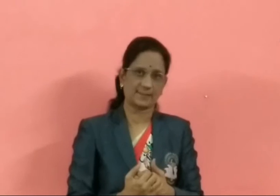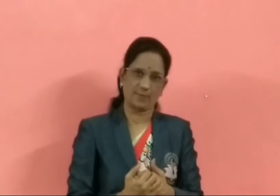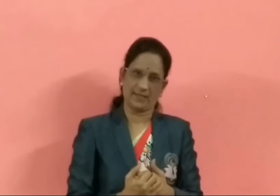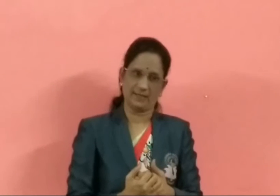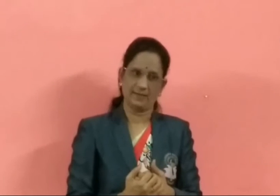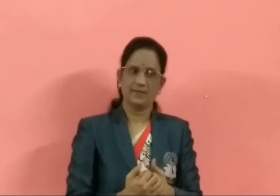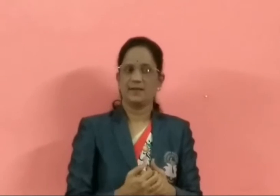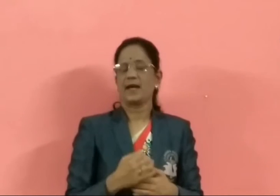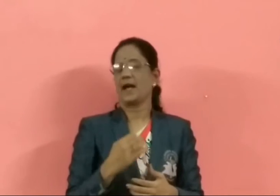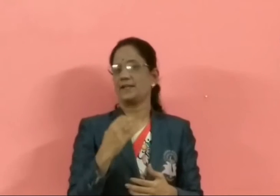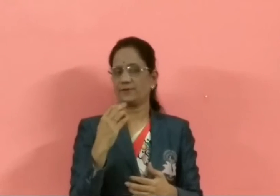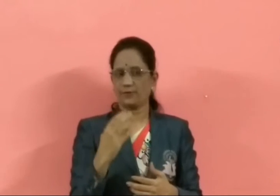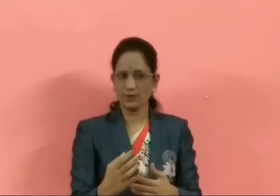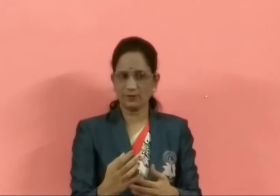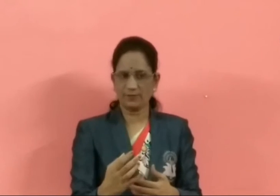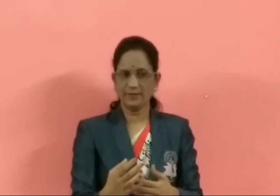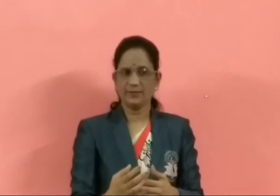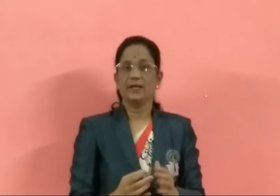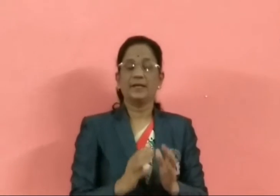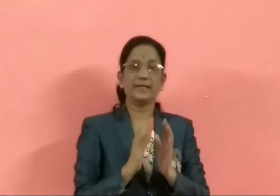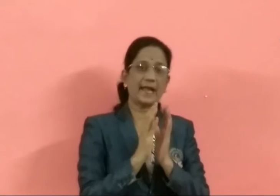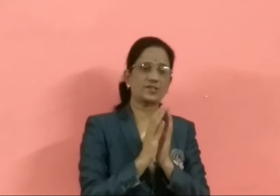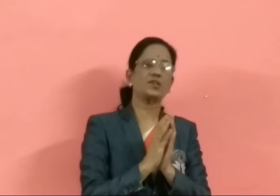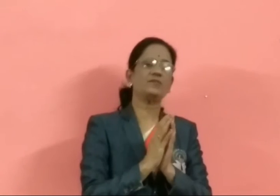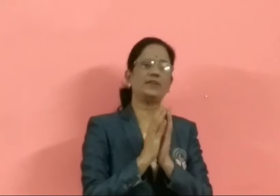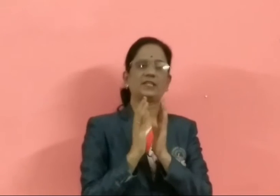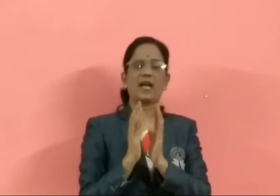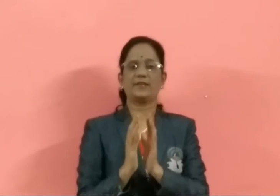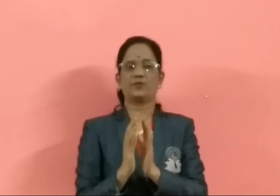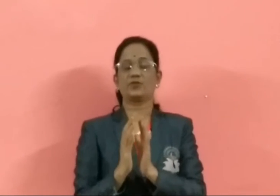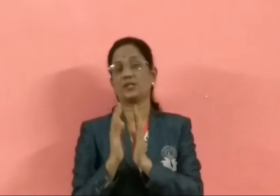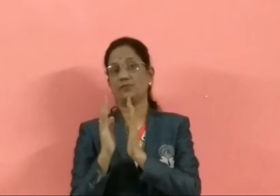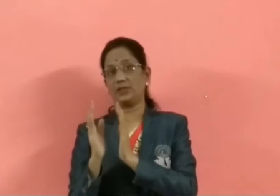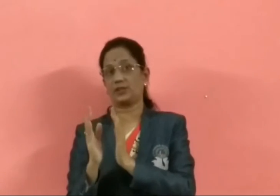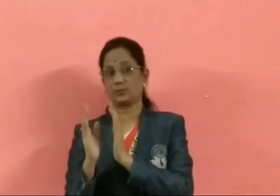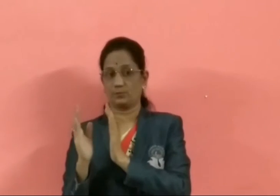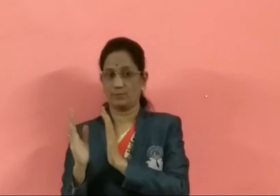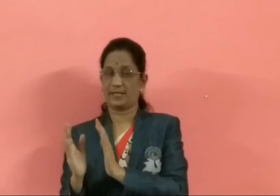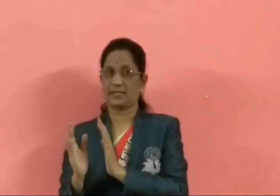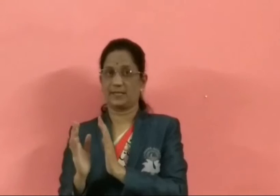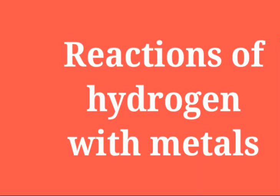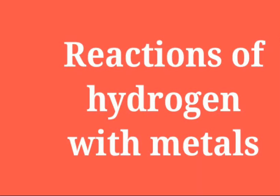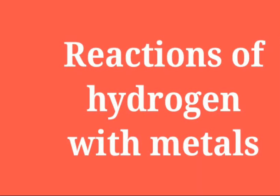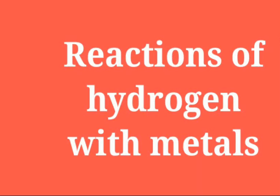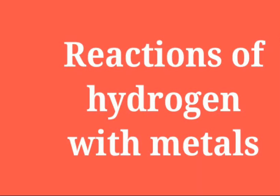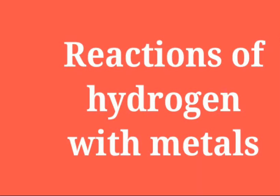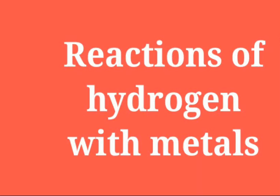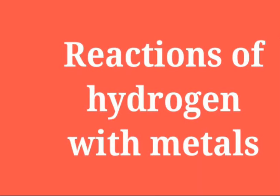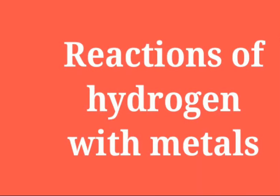smell. And the fourth one, reaction with hydrogen with metals. When metals